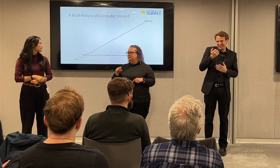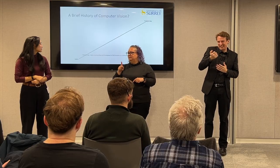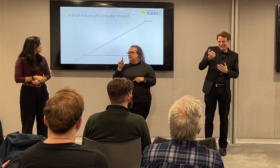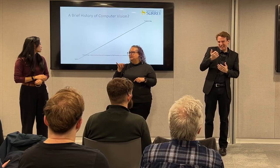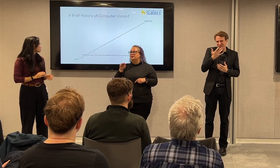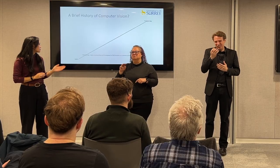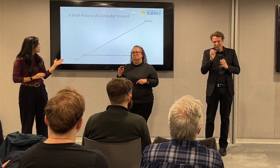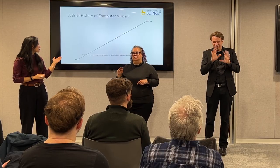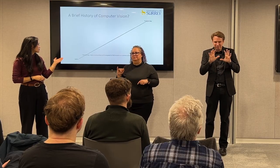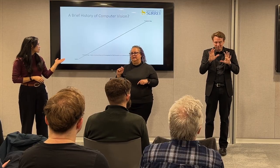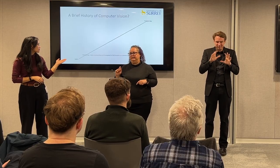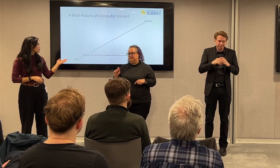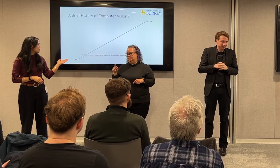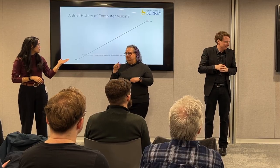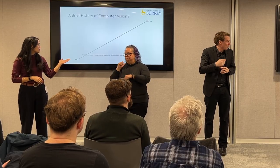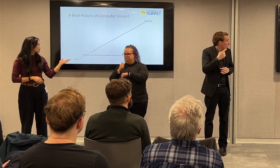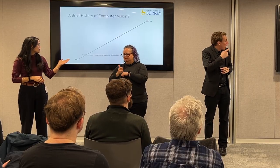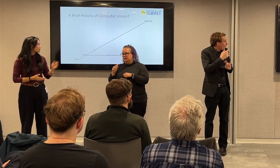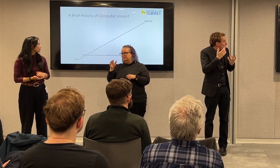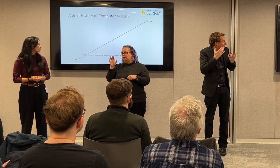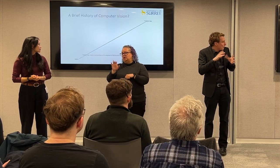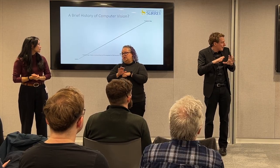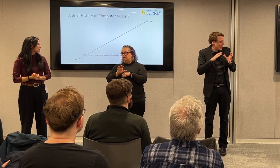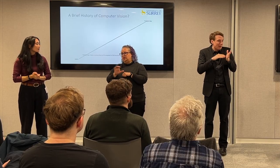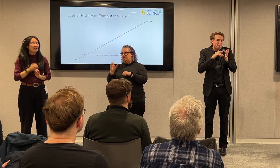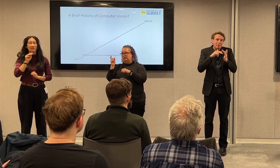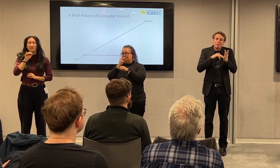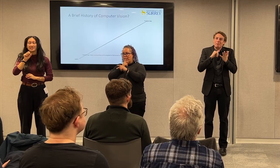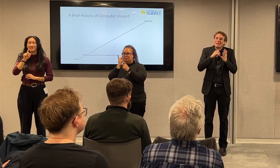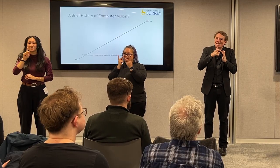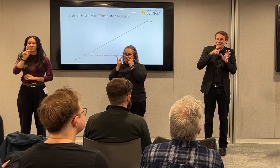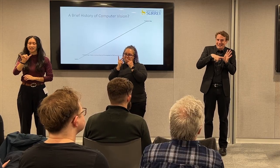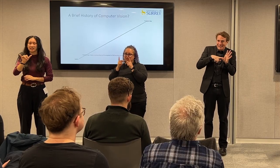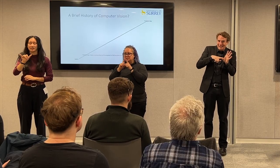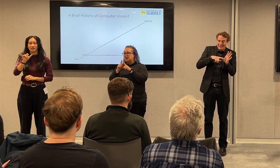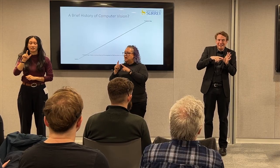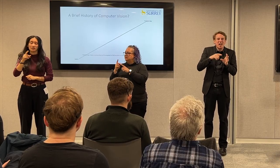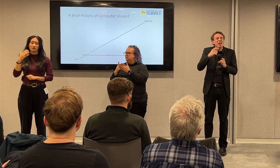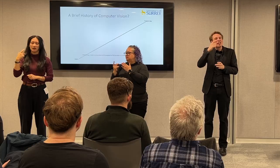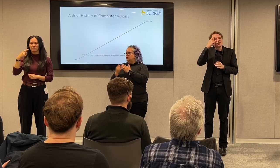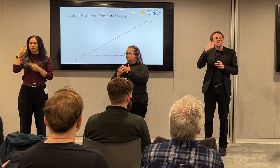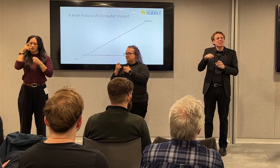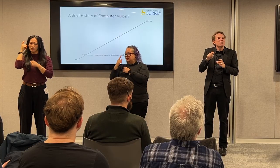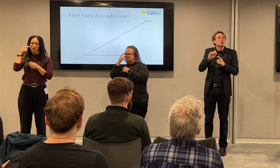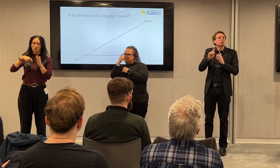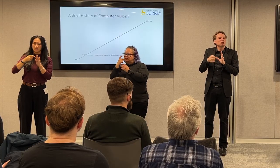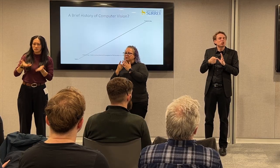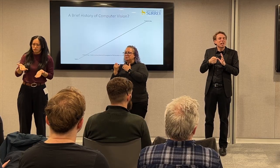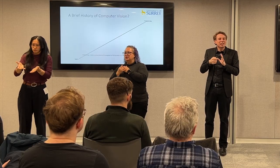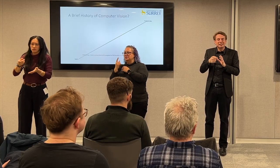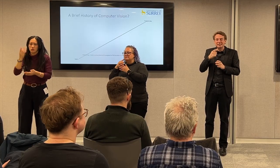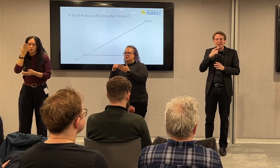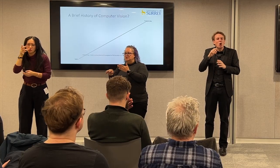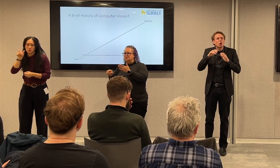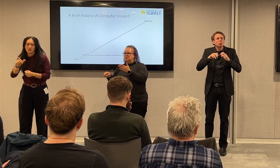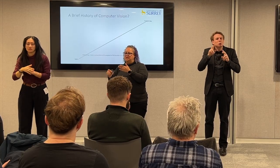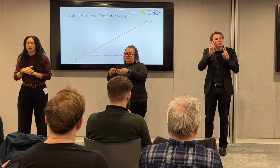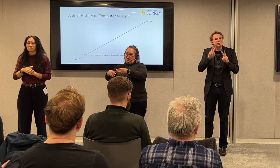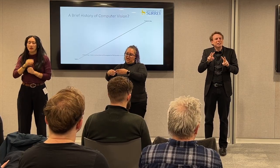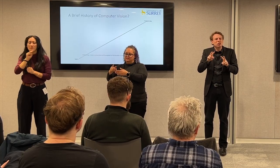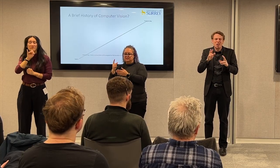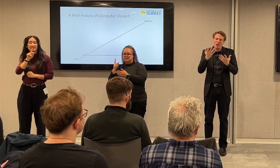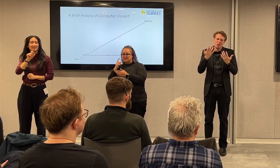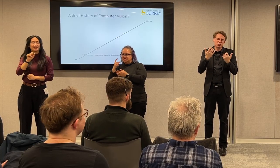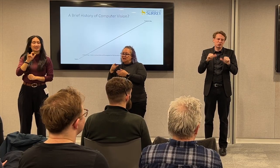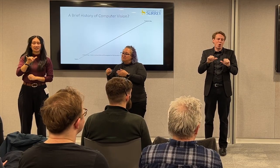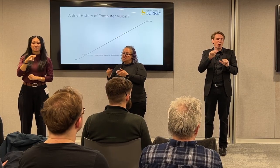computer vision as a summer project for a student. By the end of summer, he will have solved computer vision. The machine will be able to see.